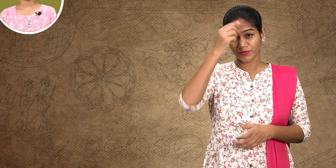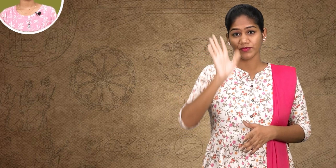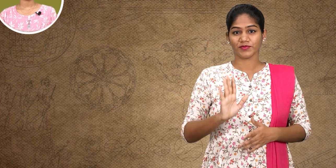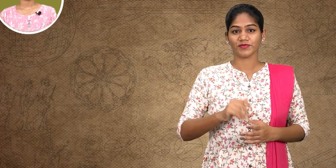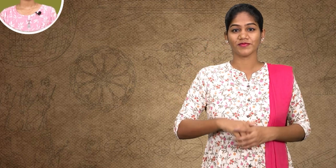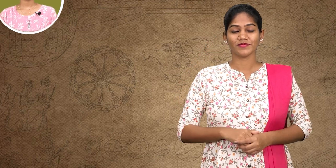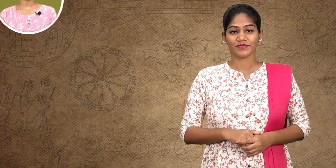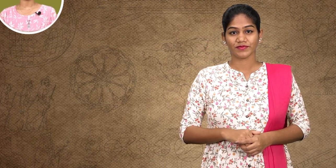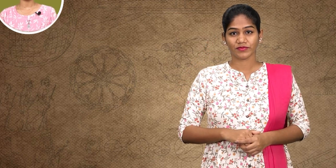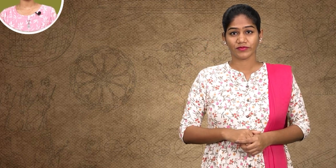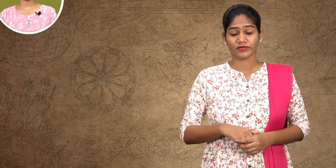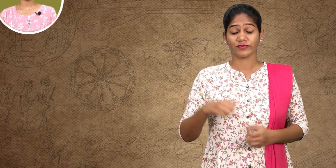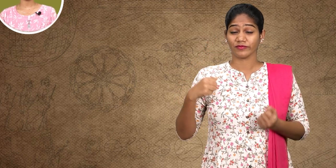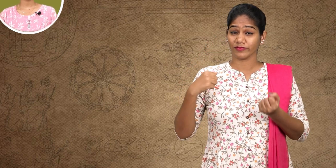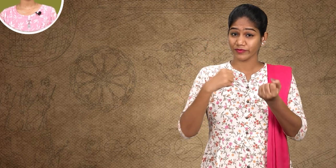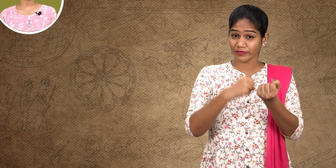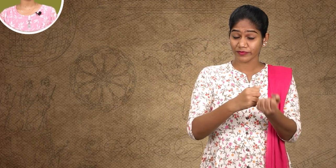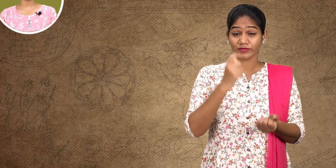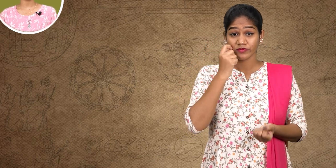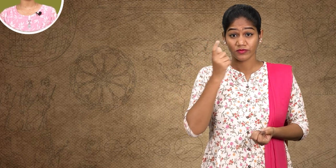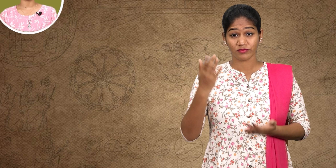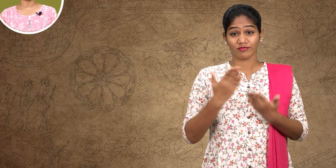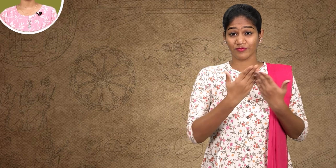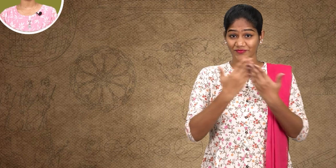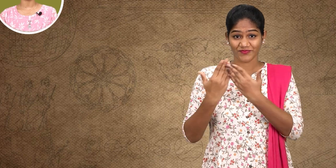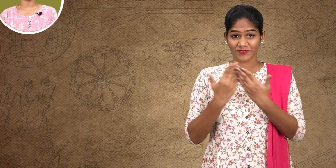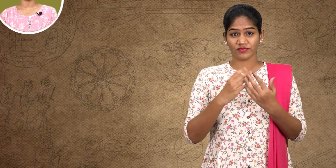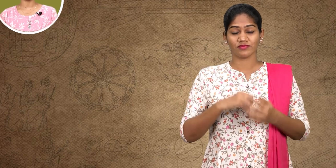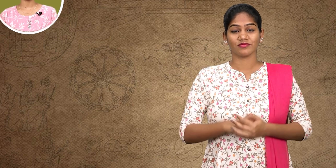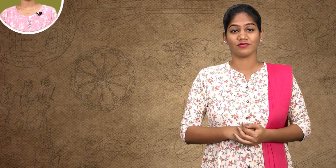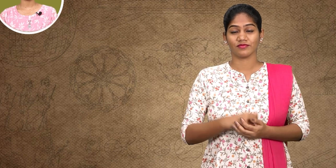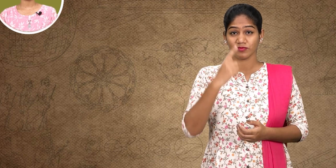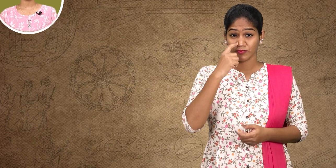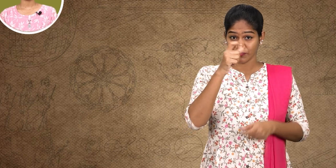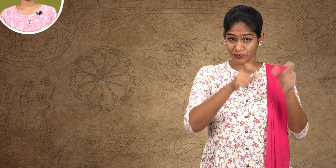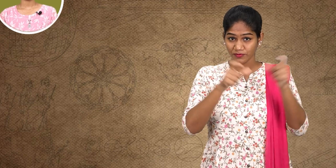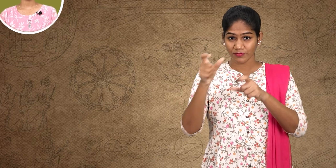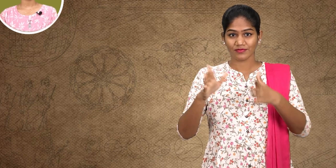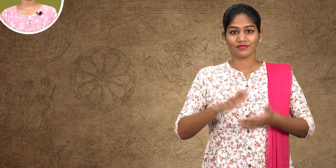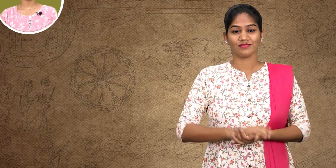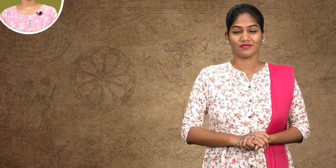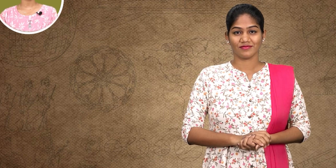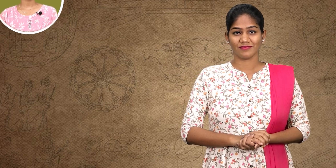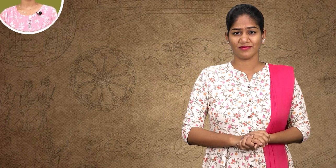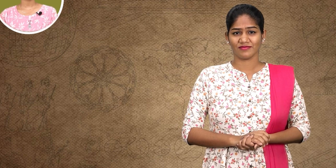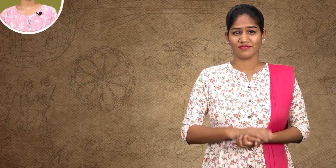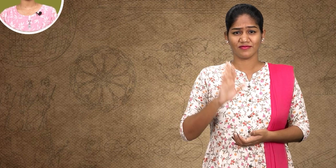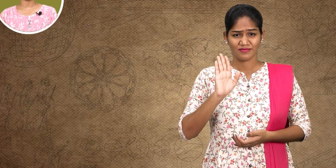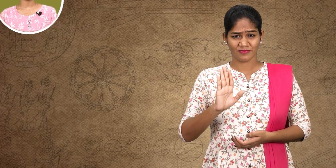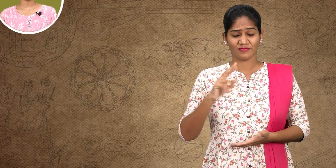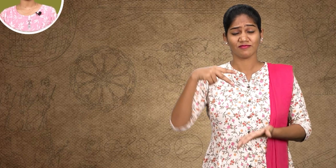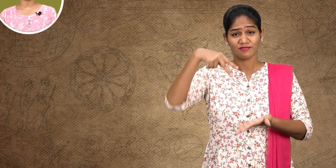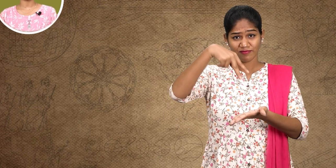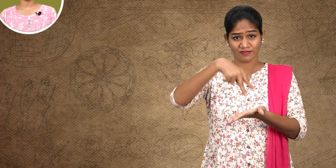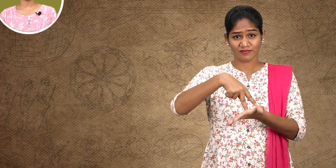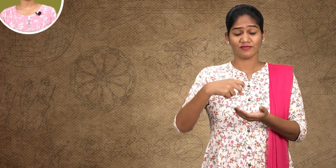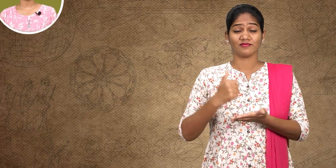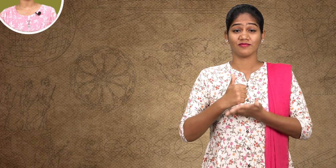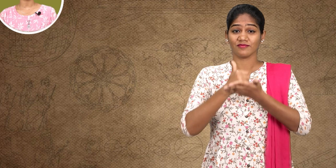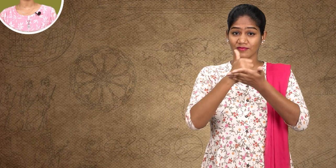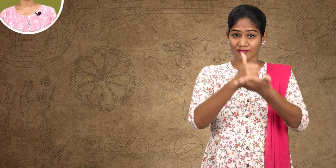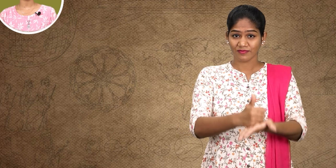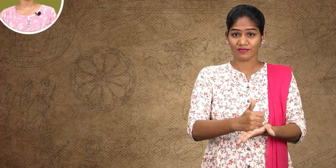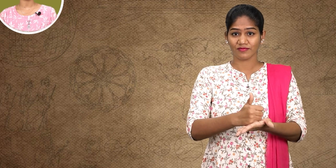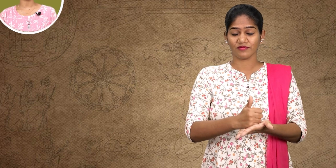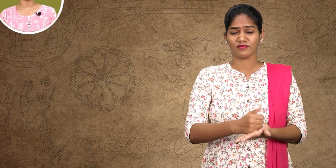He advocated education for women and took stand against